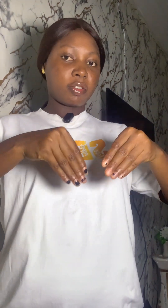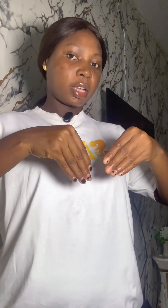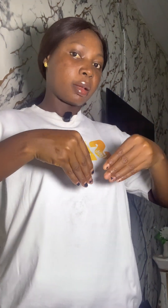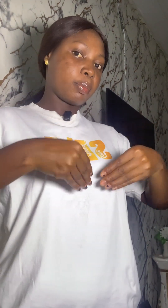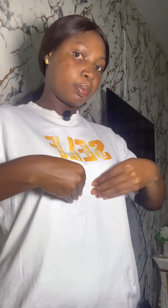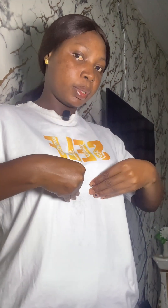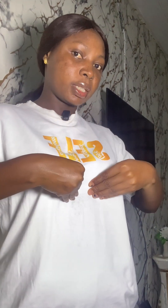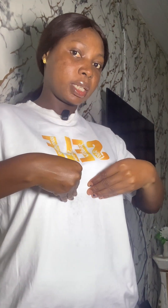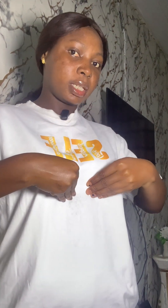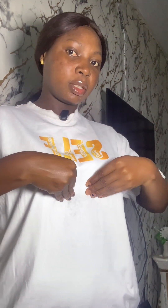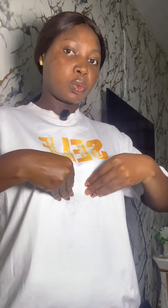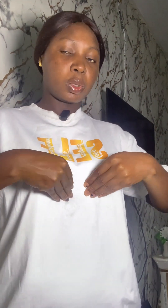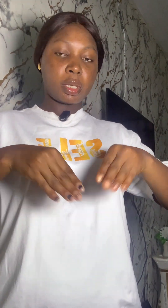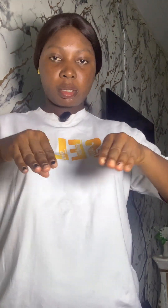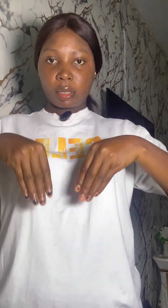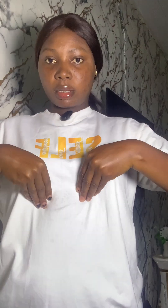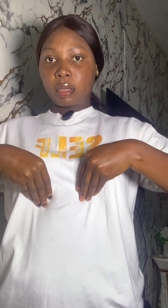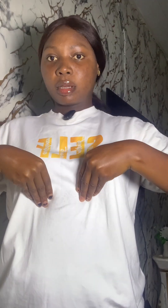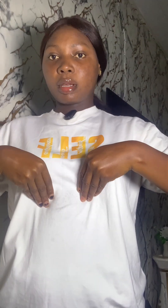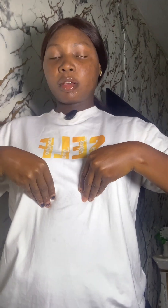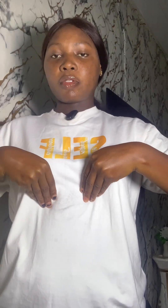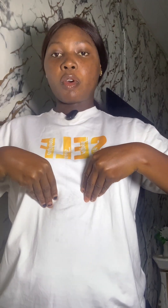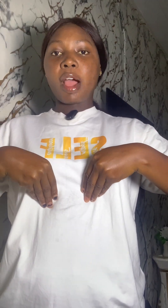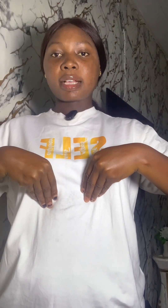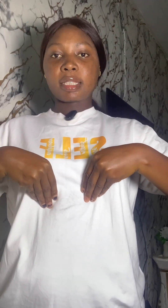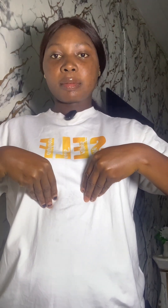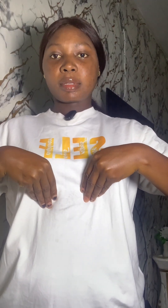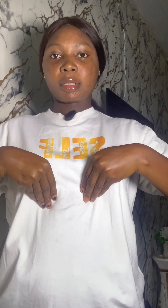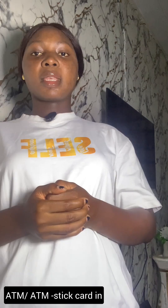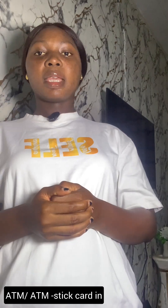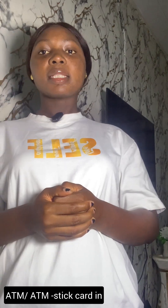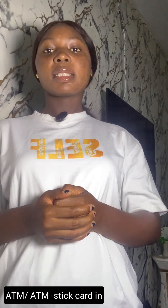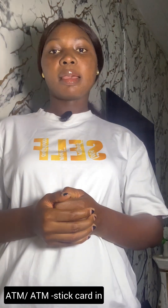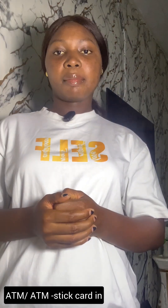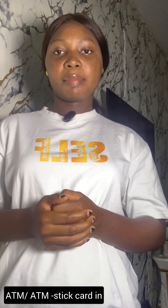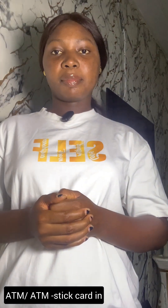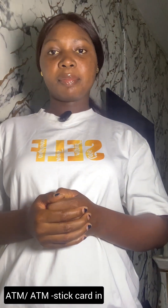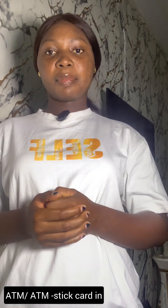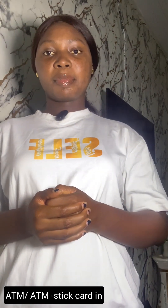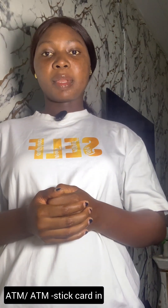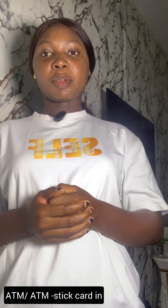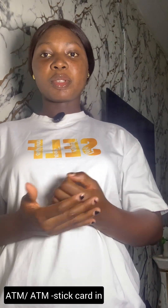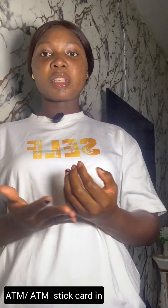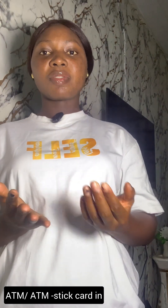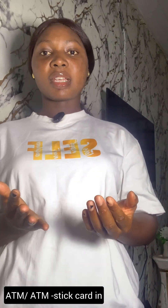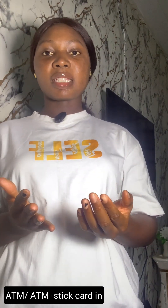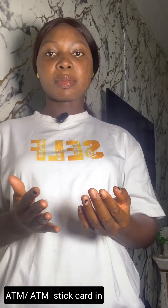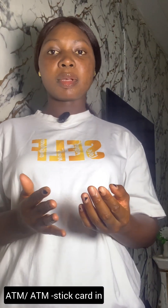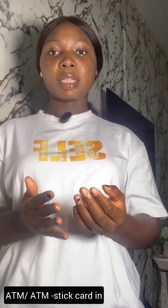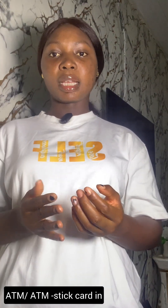like placing it this way for accept. ATM. Now you just finger spell that